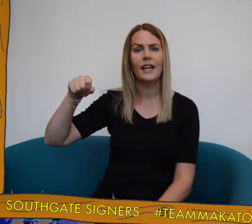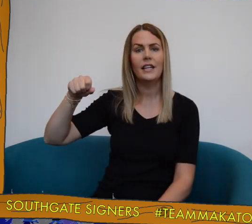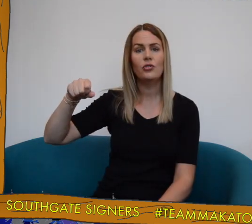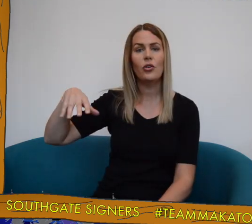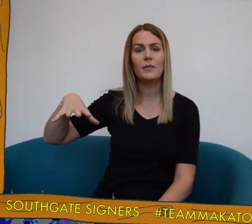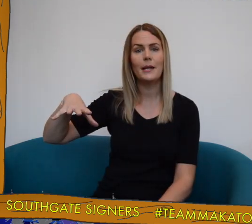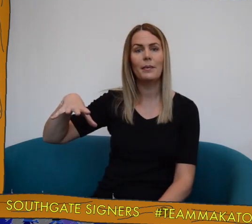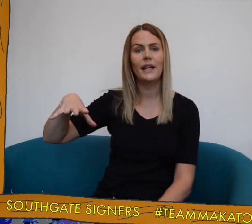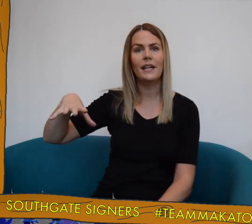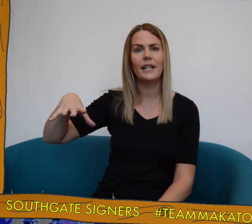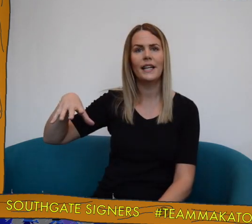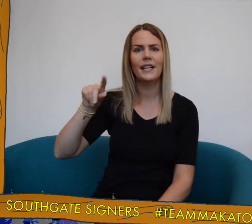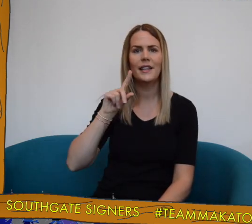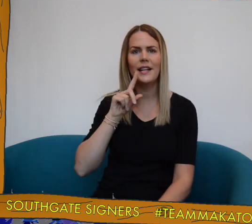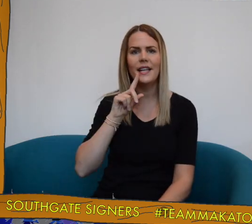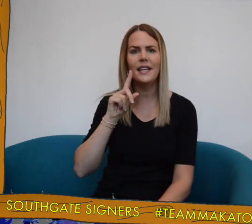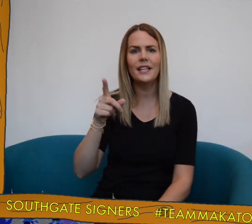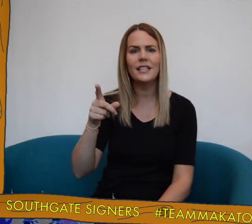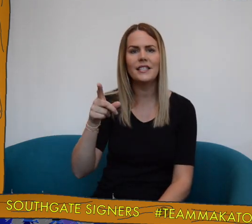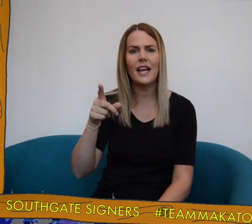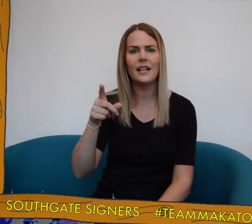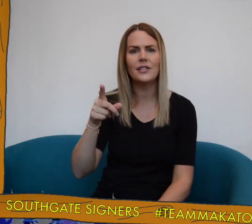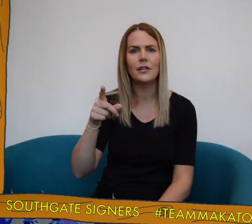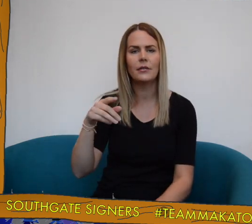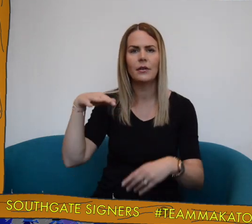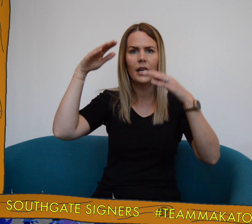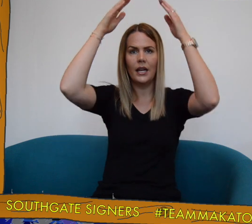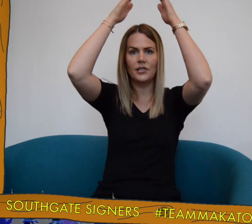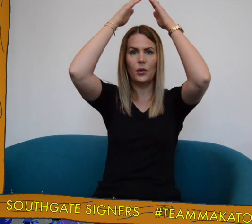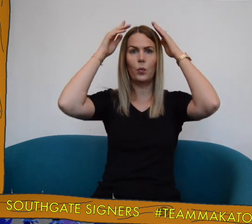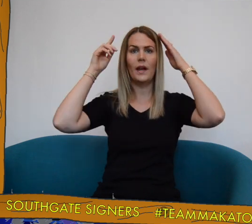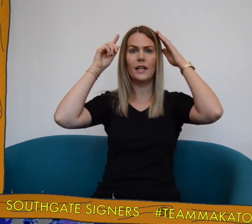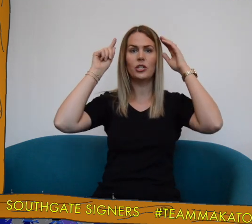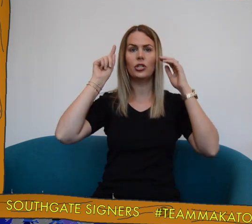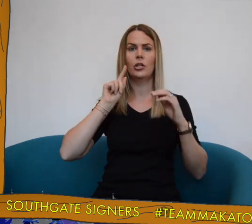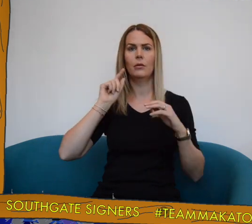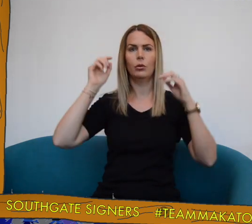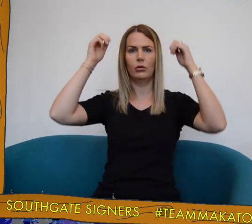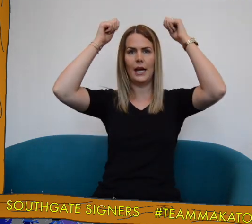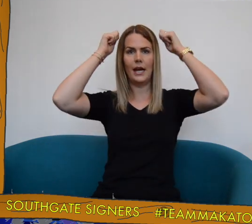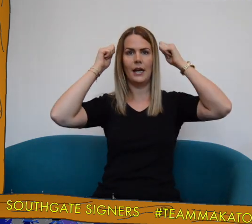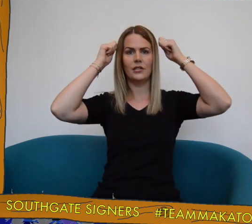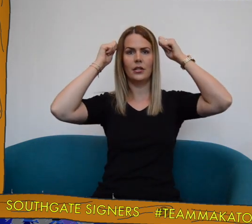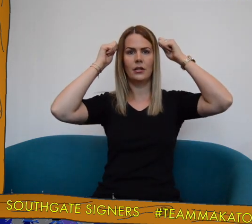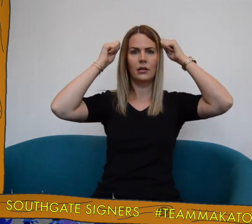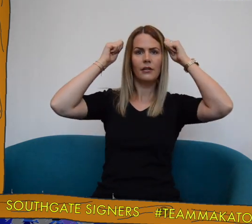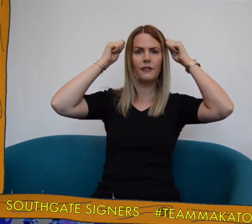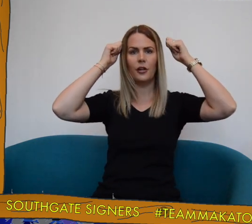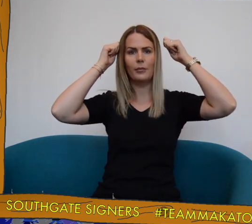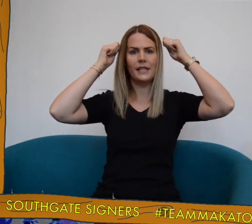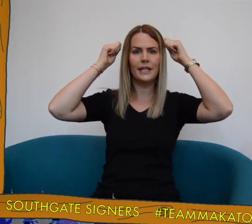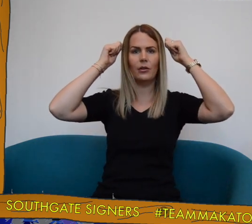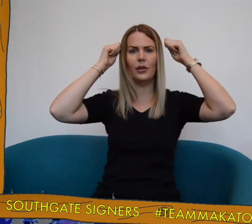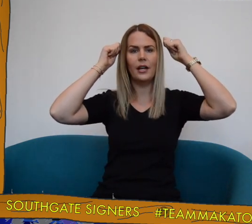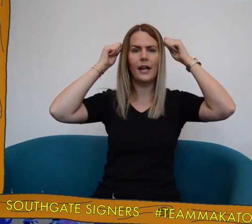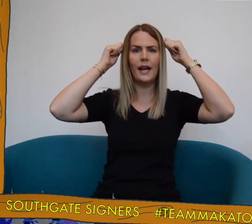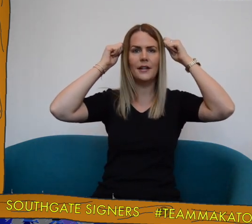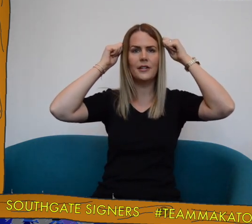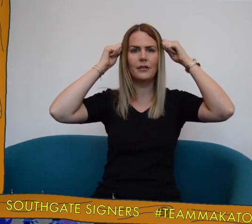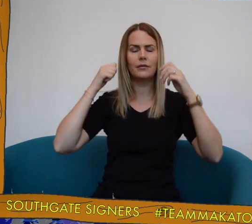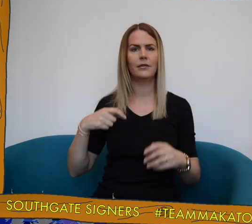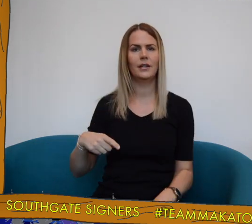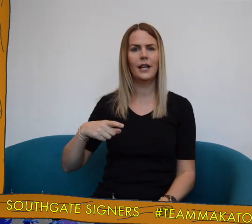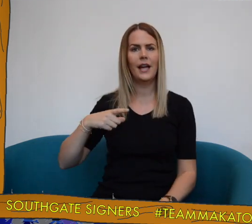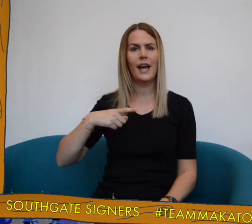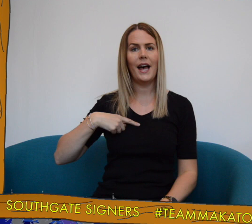He dropped it politely and eagerly said as the witch pulled the hat firmly down on her